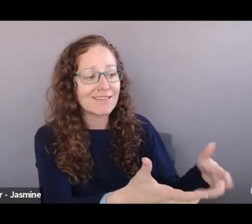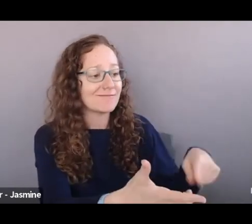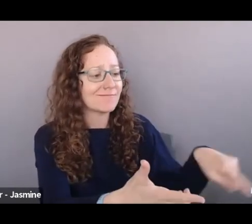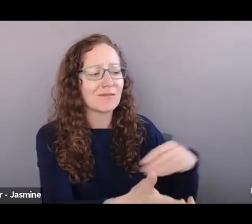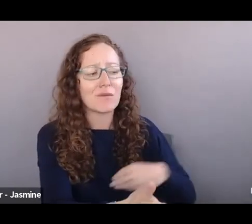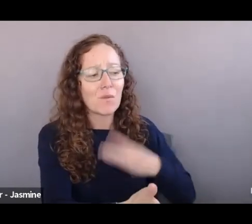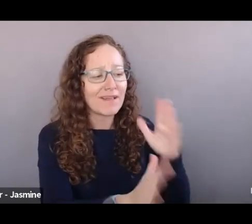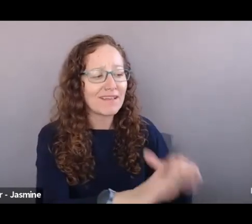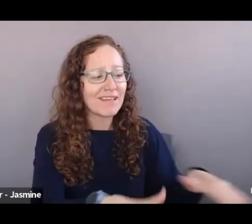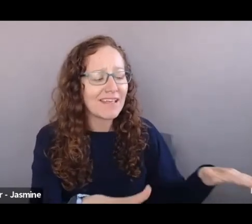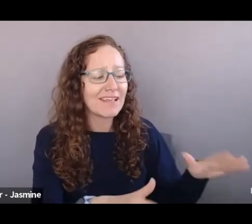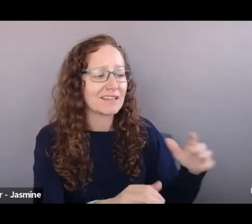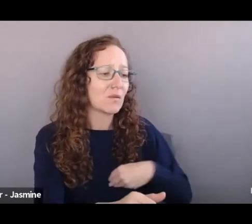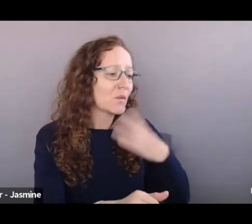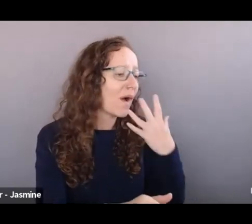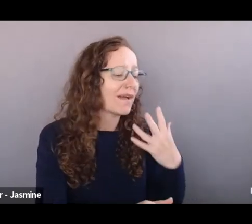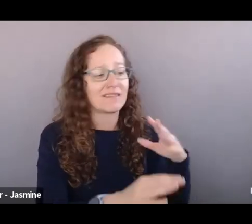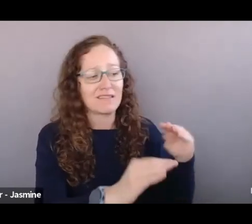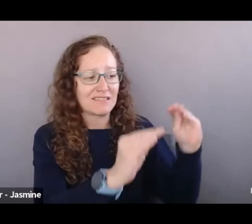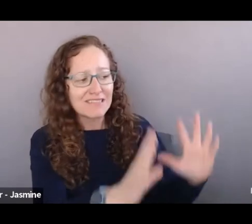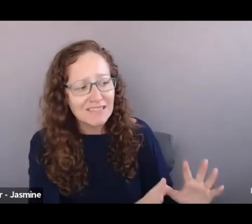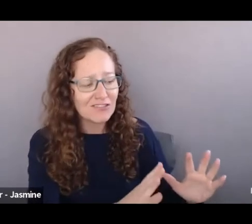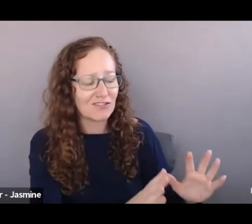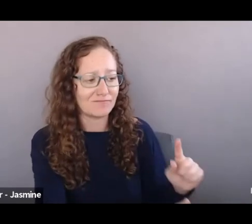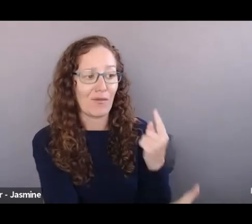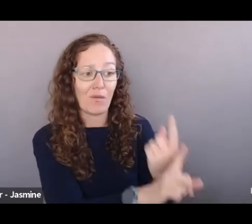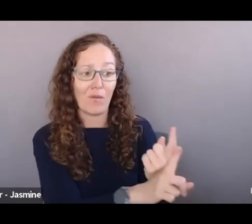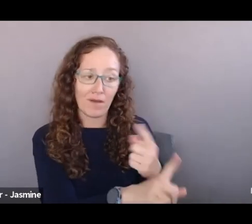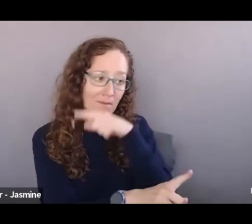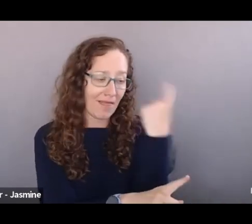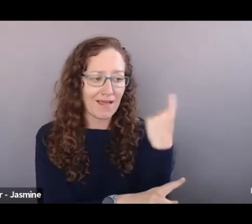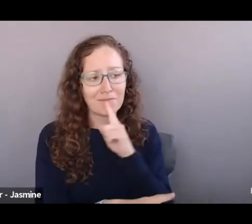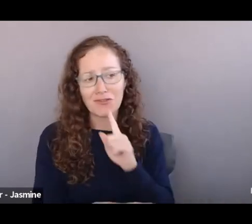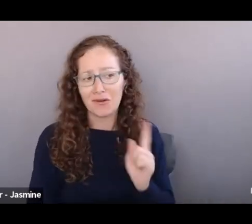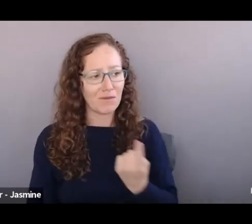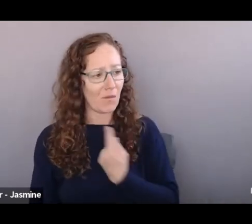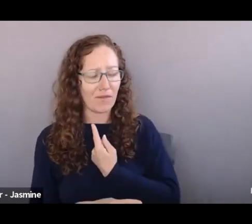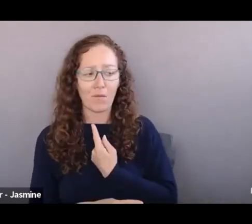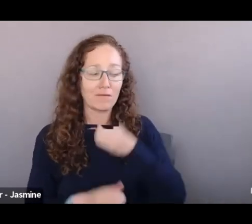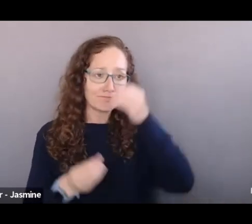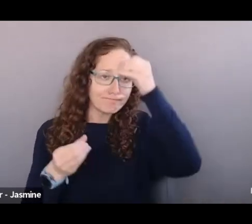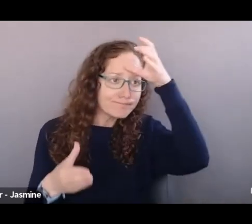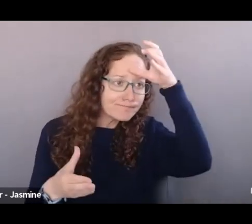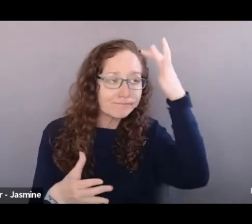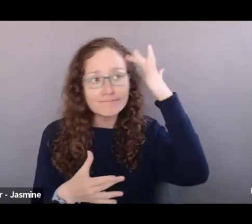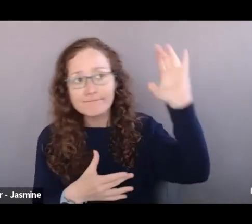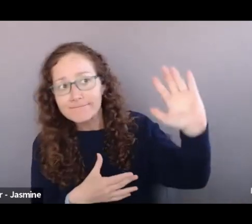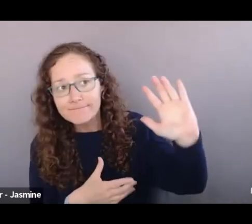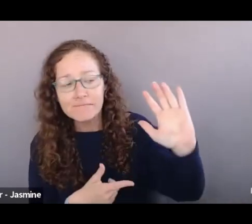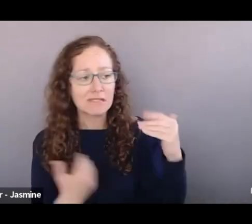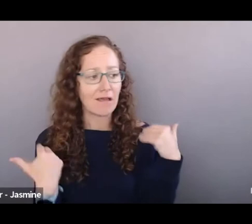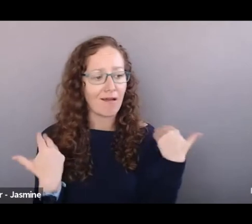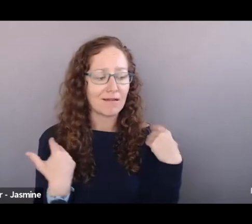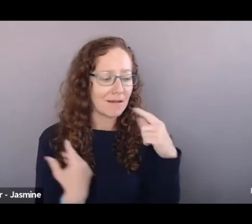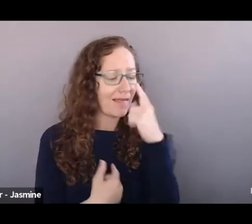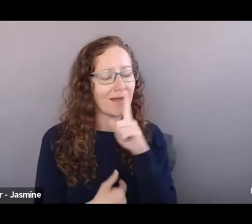only child that was young, gifted, and Black. A little Black girl who ran faster